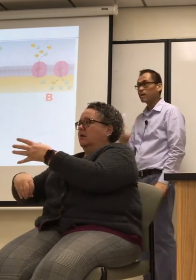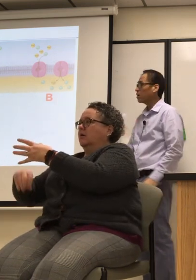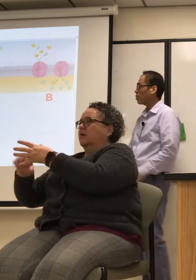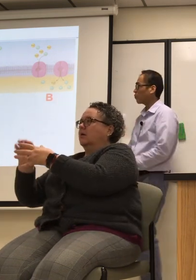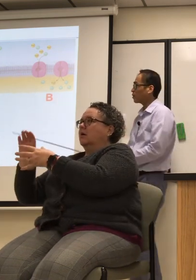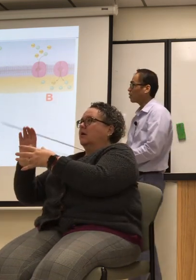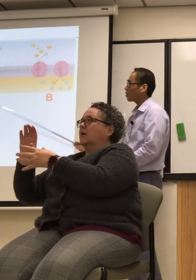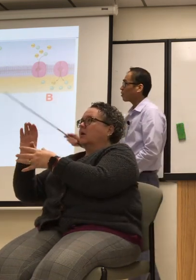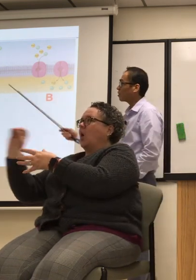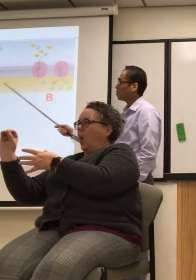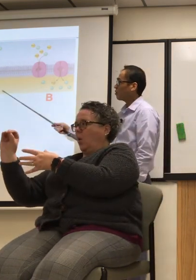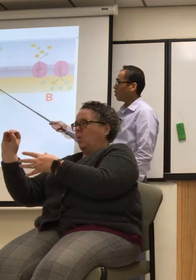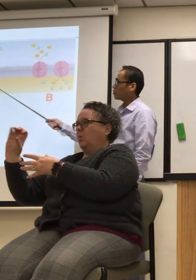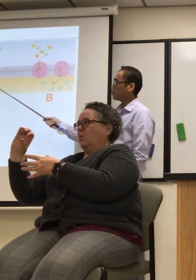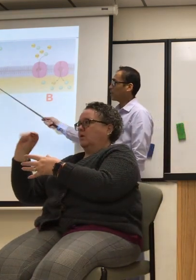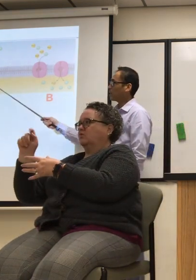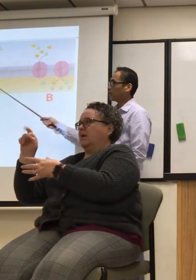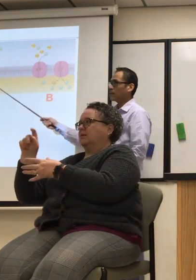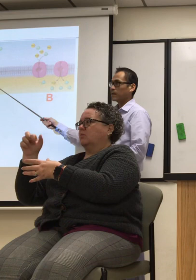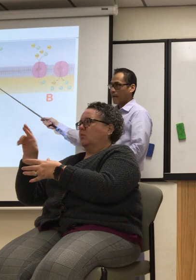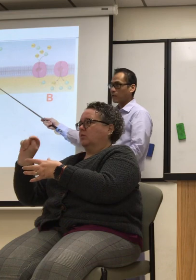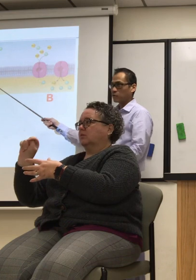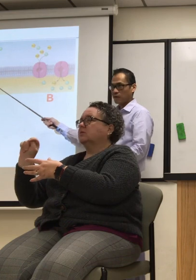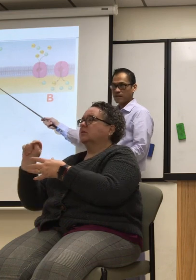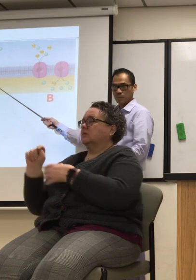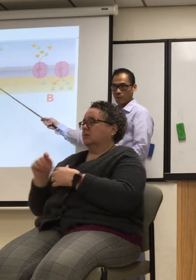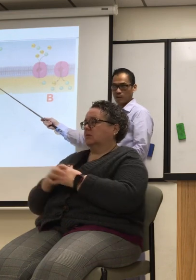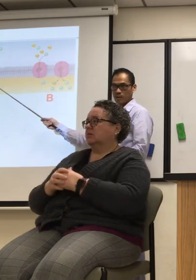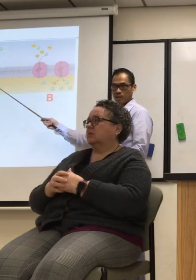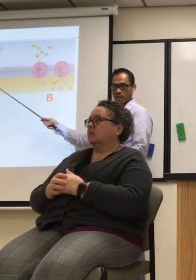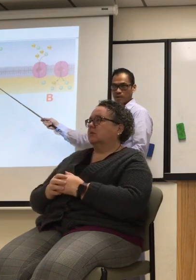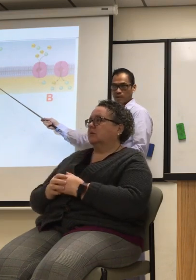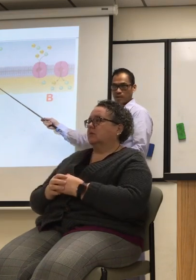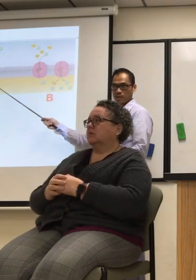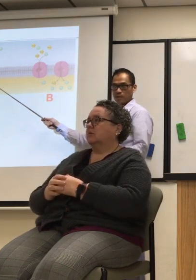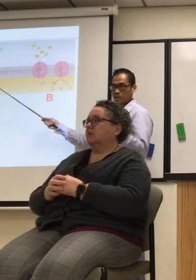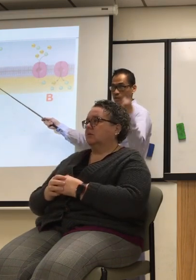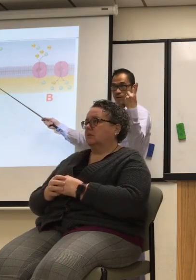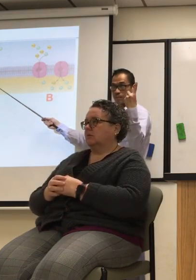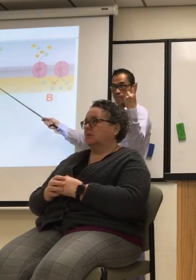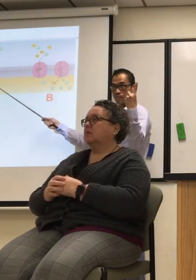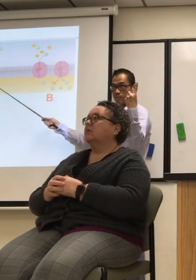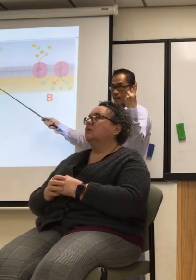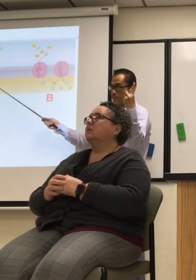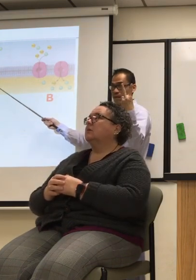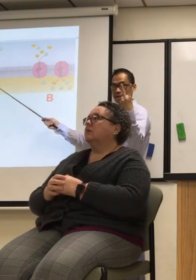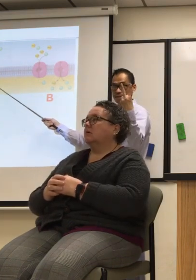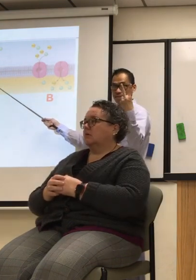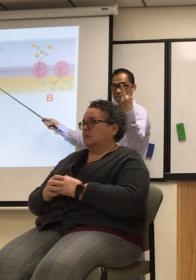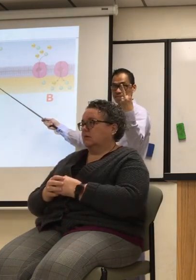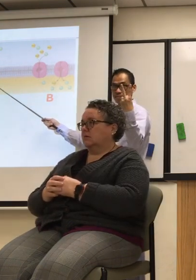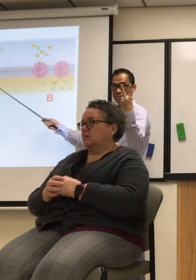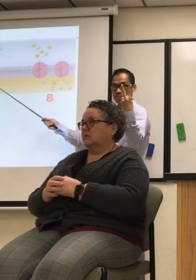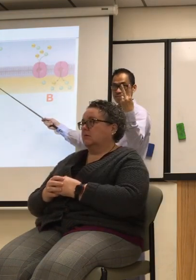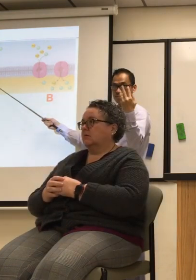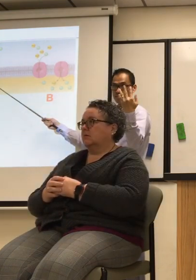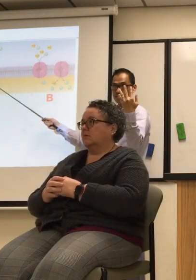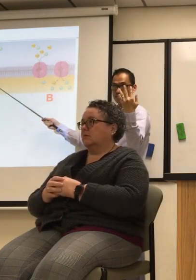with that. Over here, what was being counter-transported? Sodium and potassium.